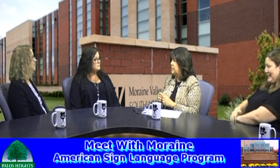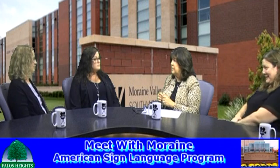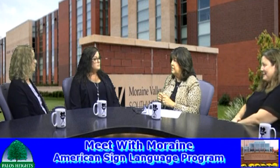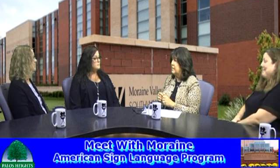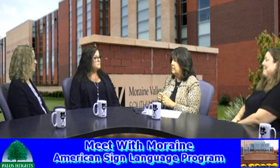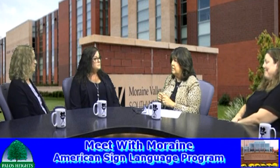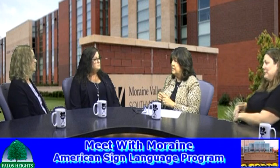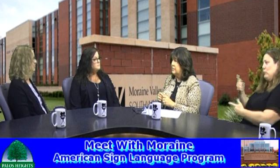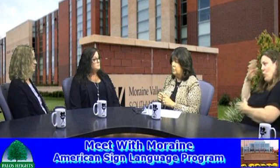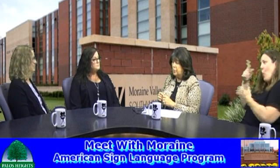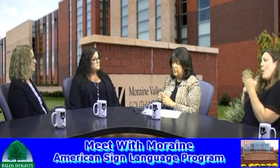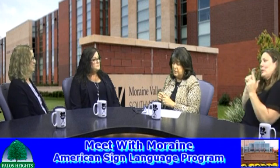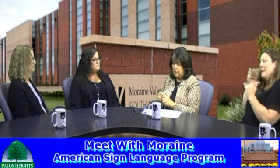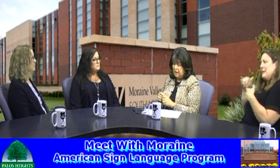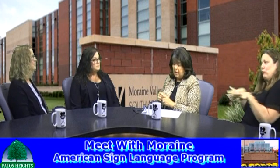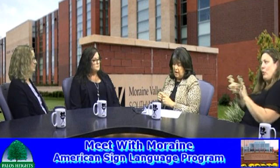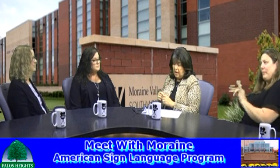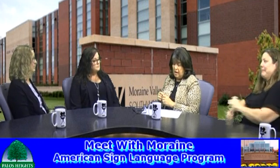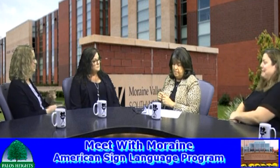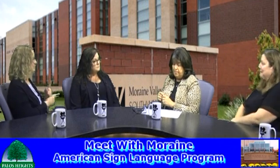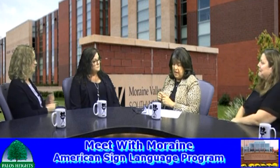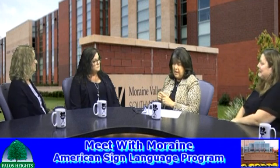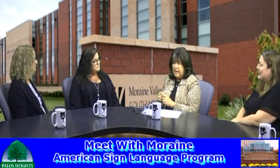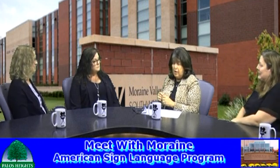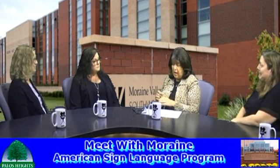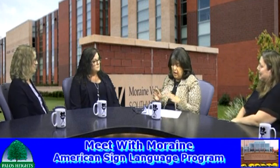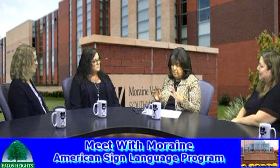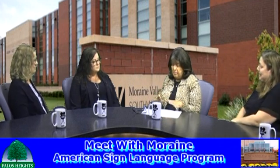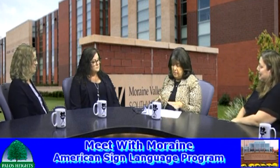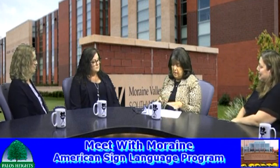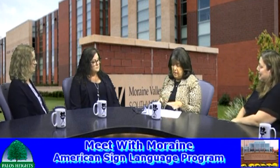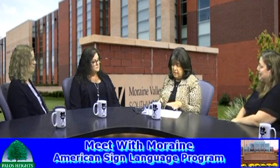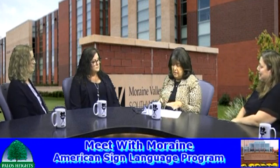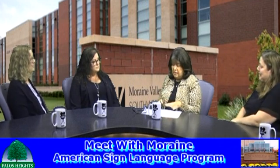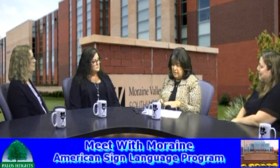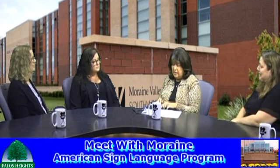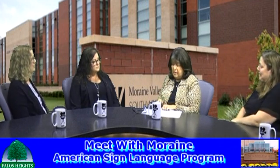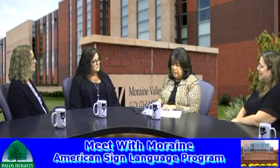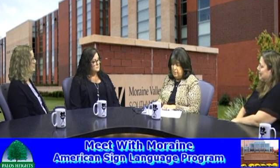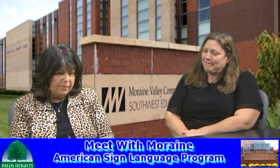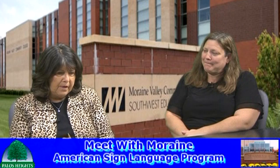be experiencing. And that's so important. Now,